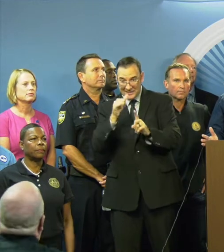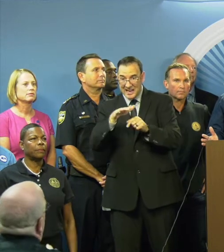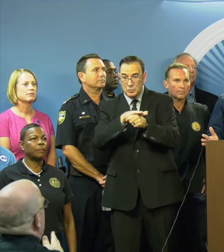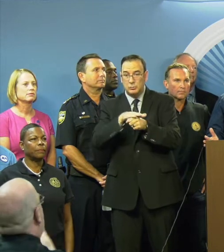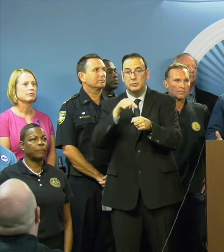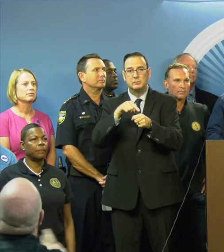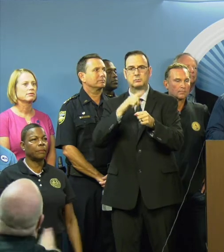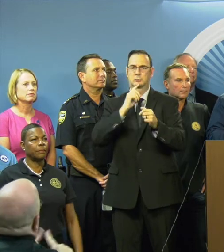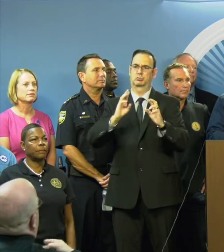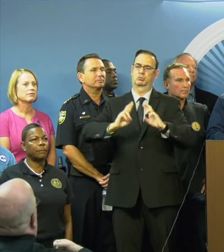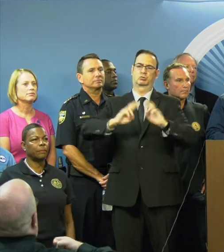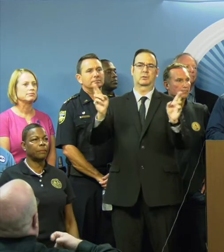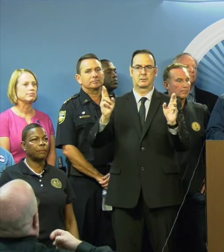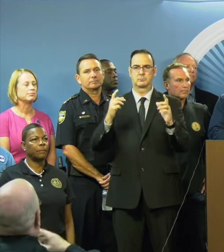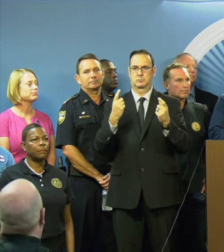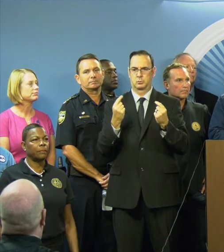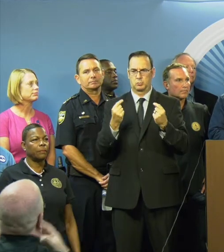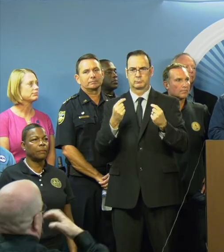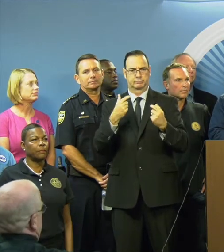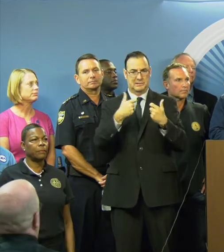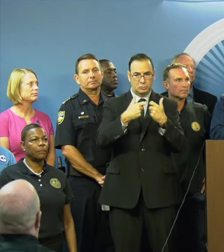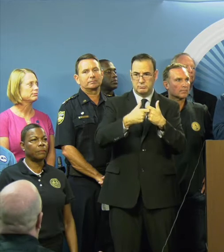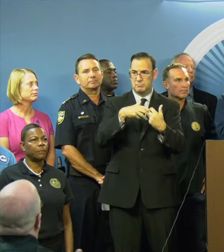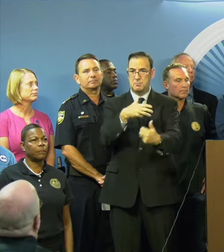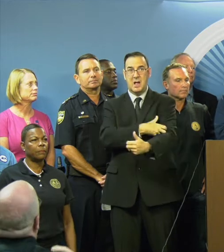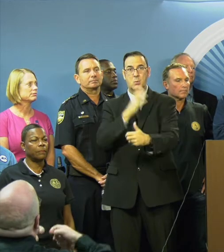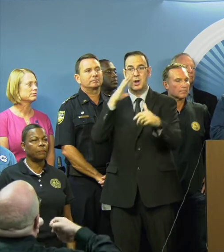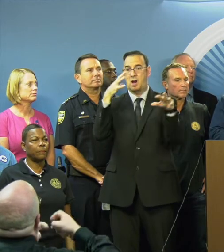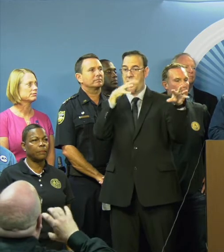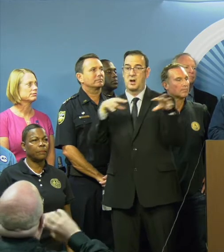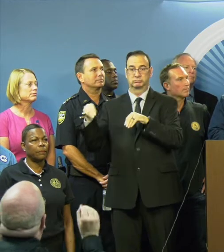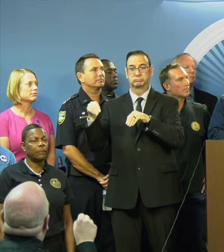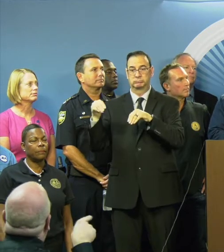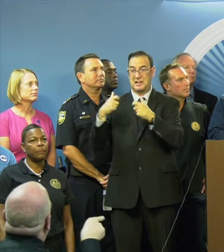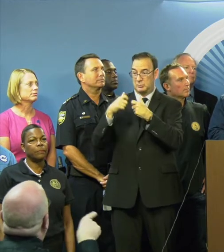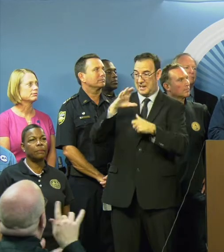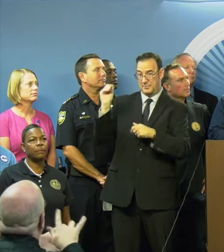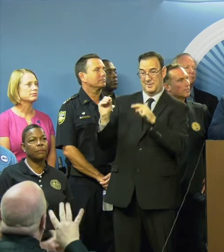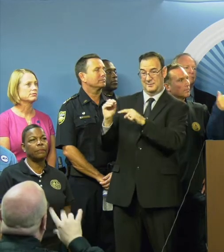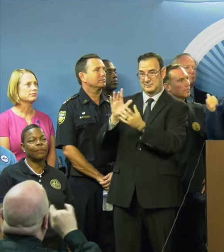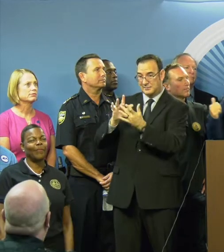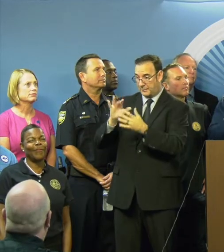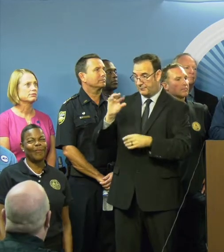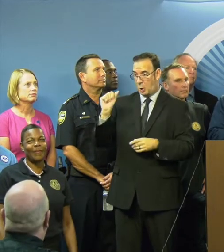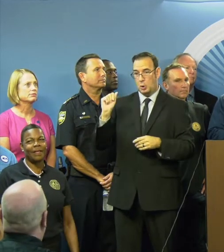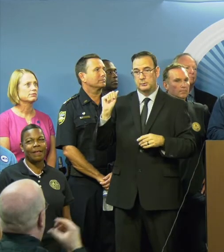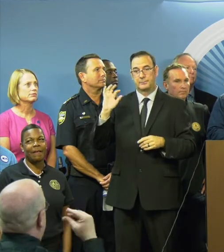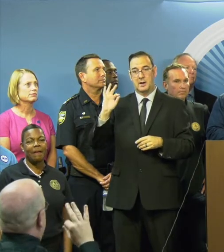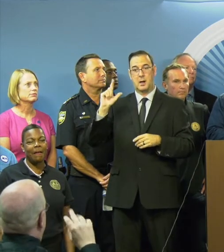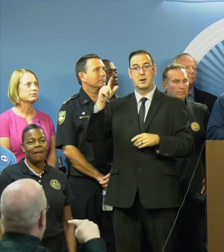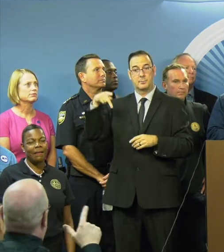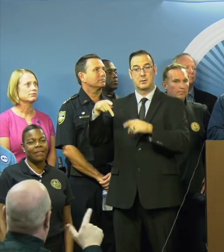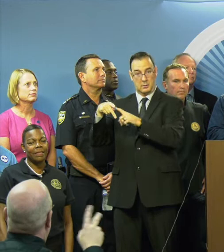power. You know, we're working with some of the utilities. I've been in contact consistently with Florida Power and Light. I was able to speak to